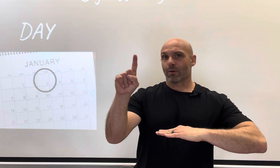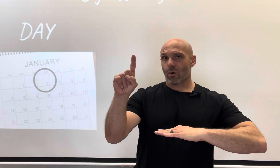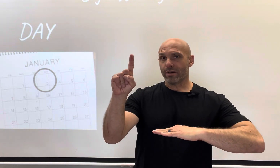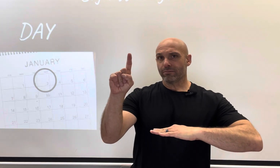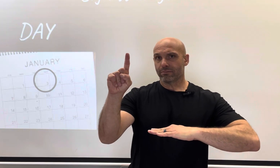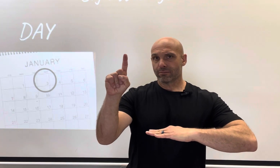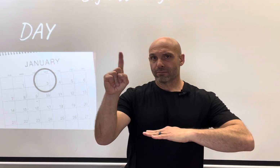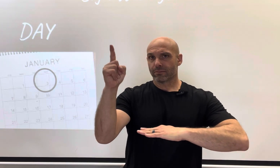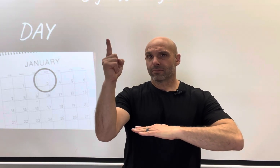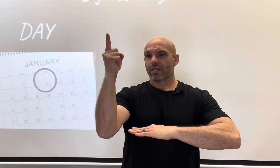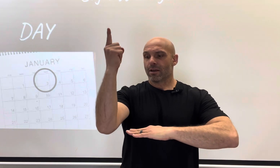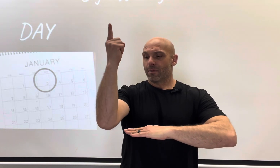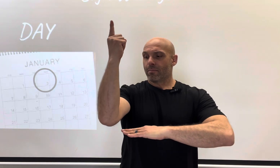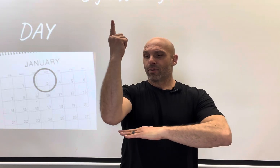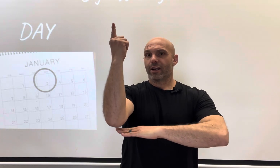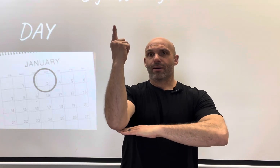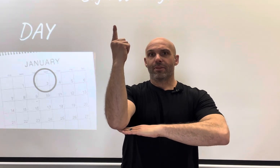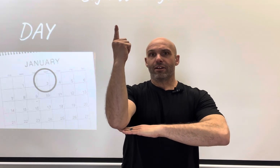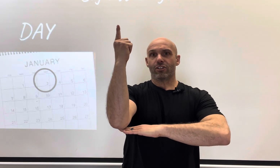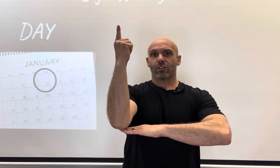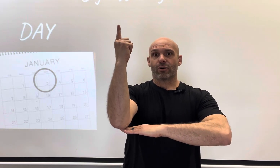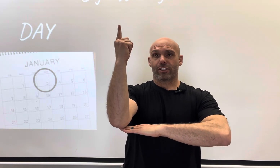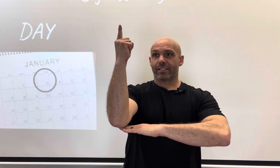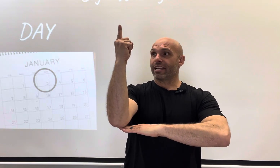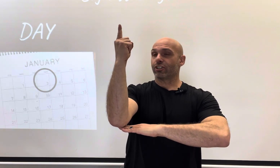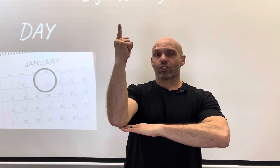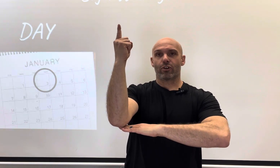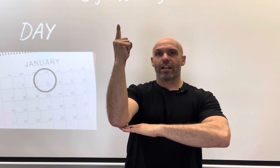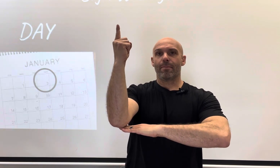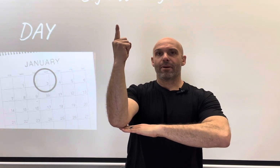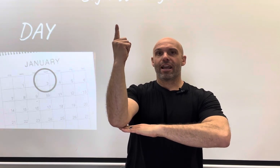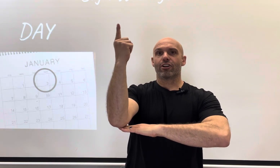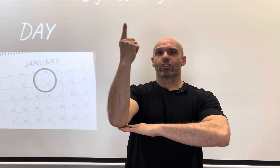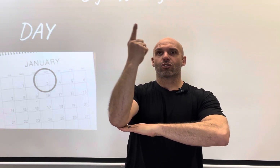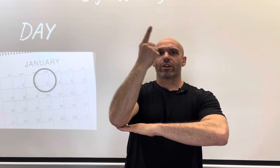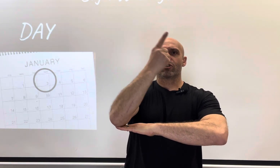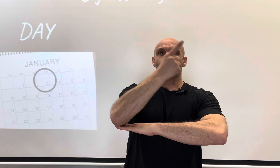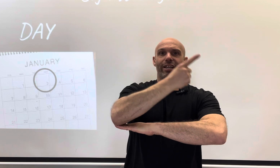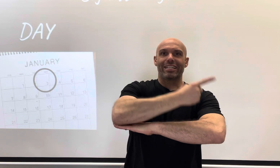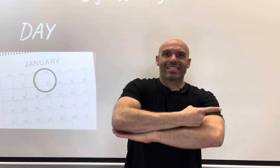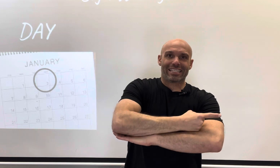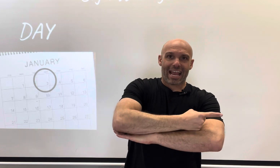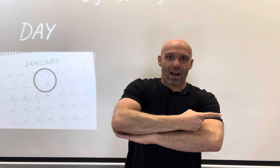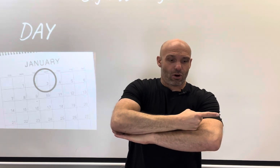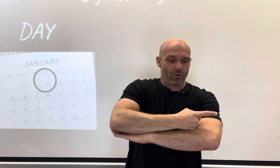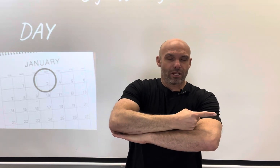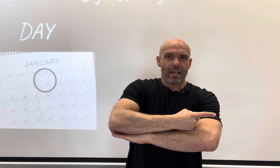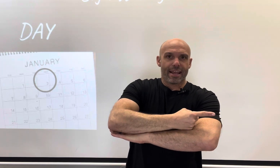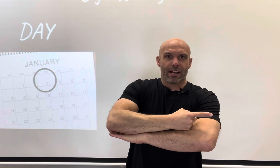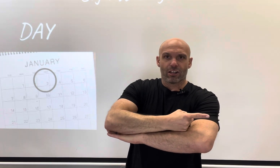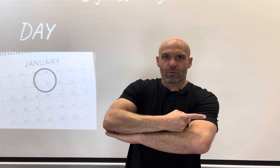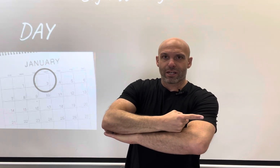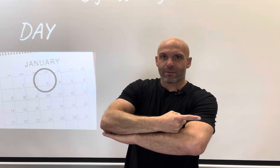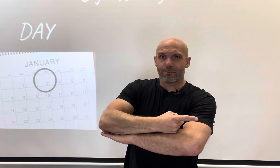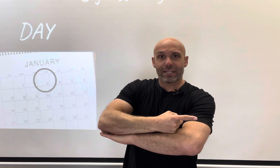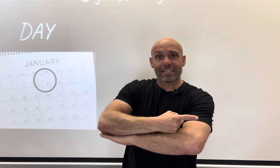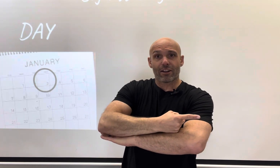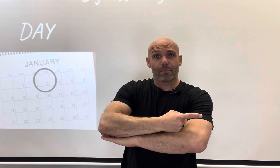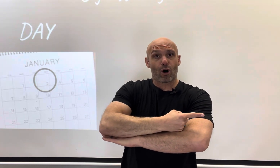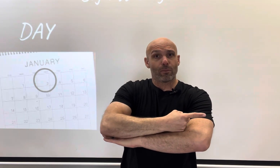one. Put it up there so it's standing straight up, and you're just going to bring it down. And now look, when I bring it down, the palm is